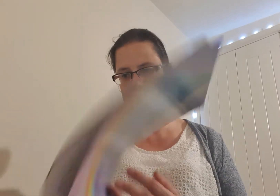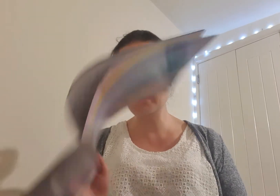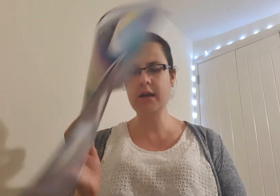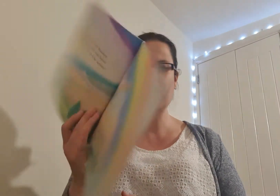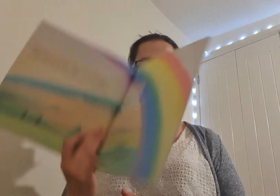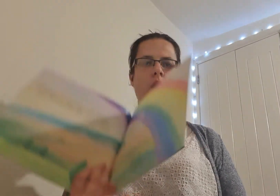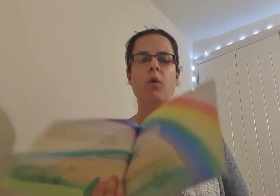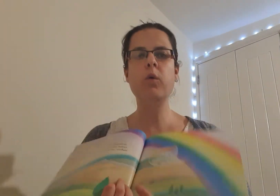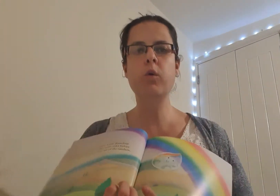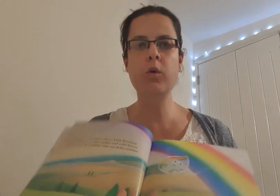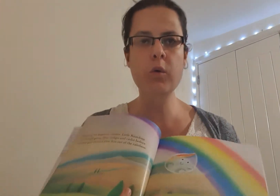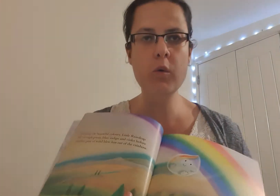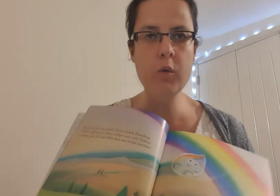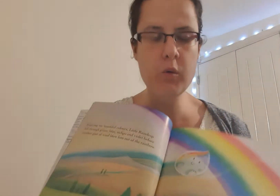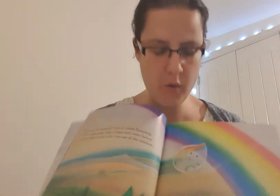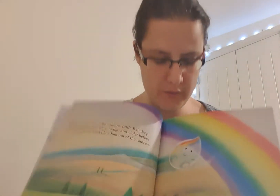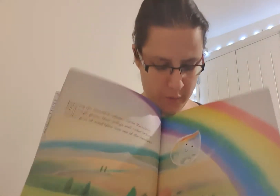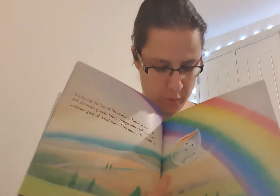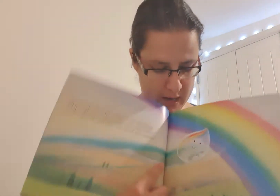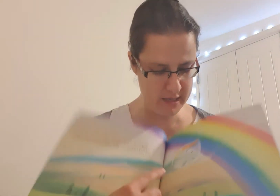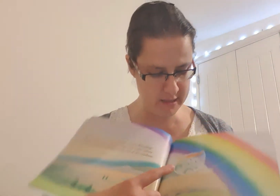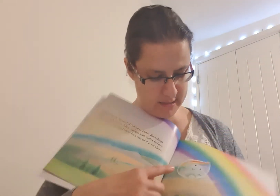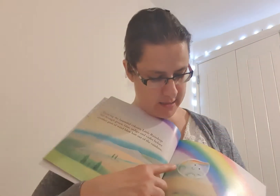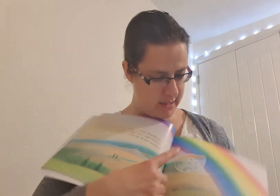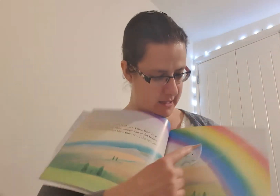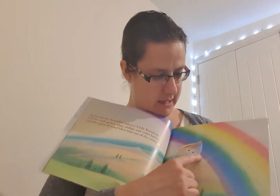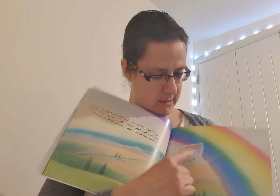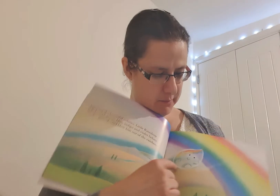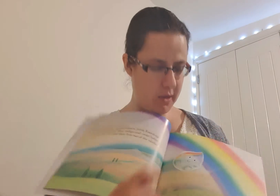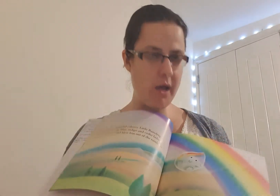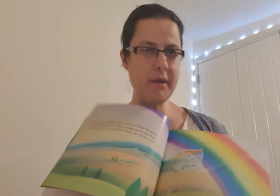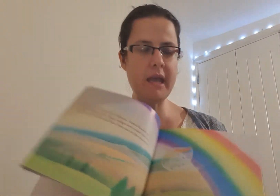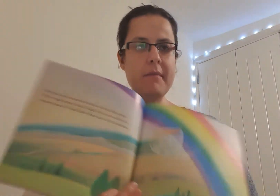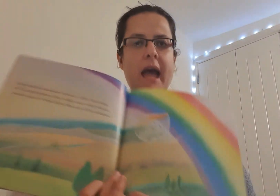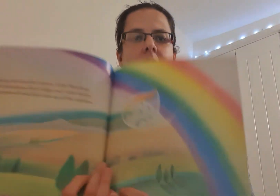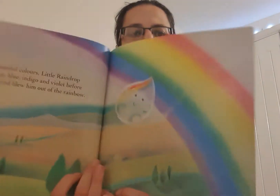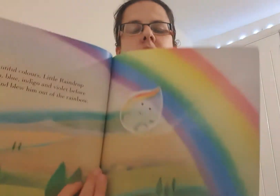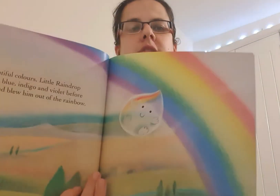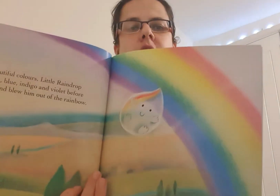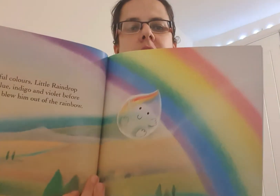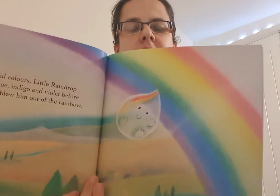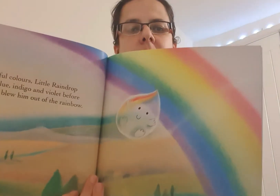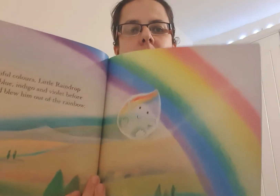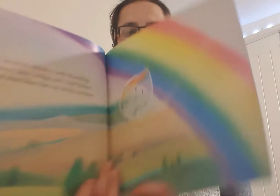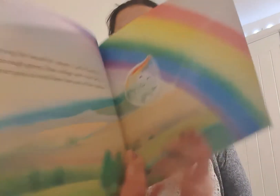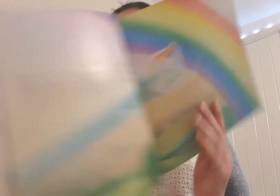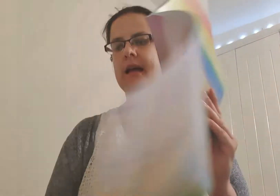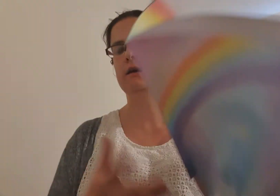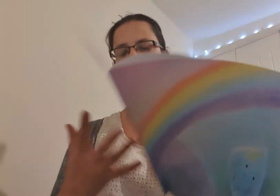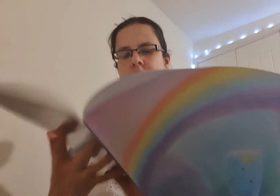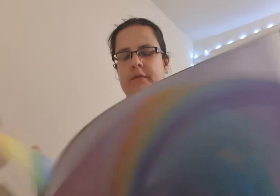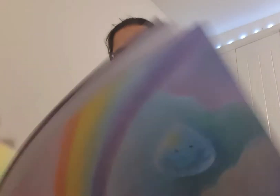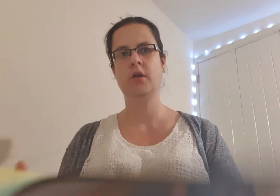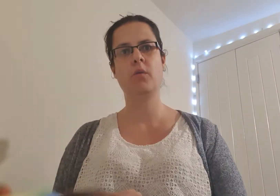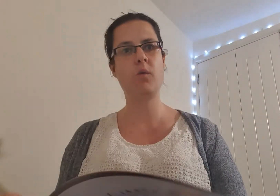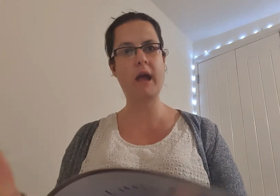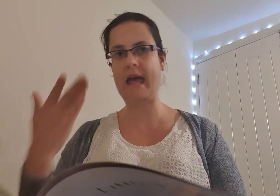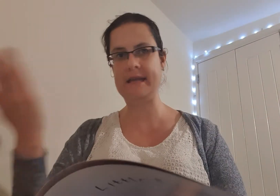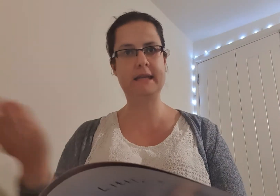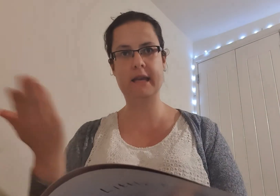Look, the wind is blowing him out. He's not in the rainbow now. Where's he going to